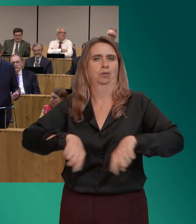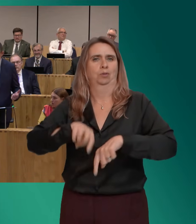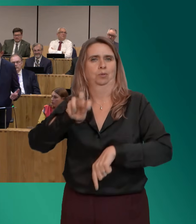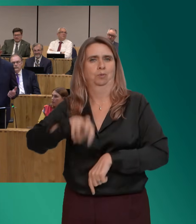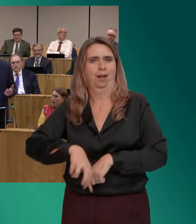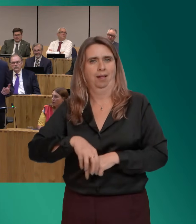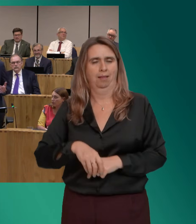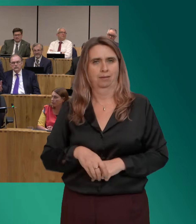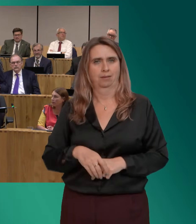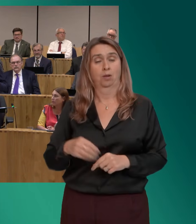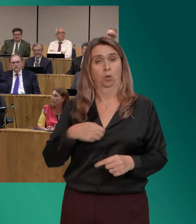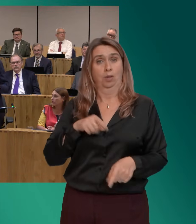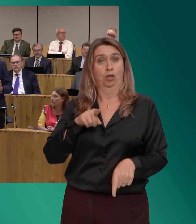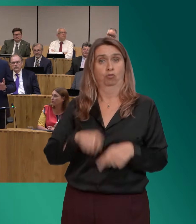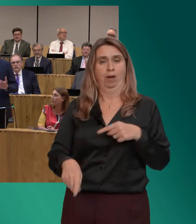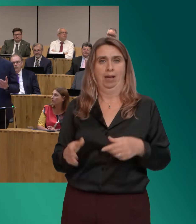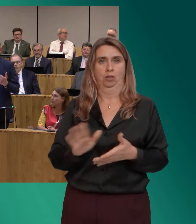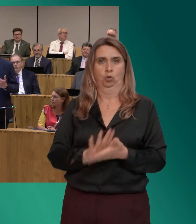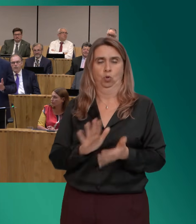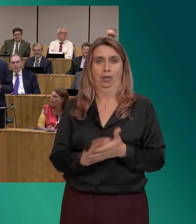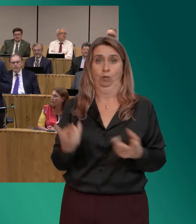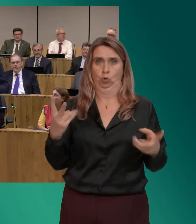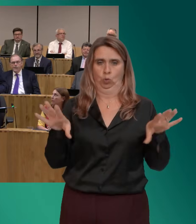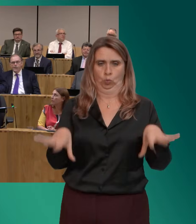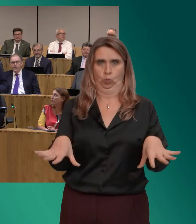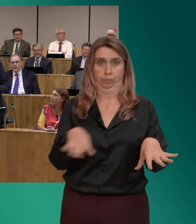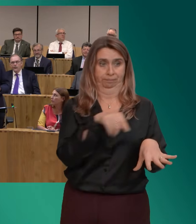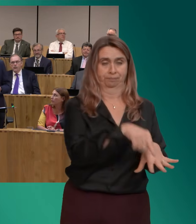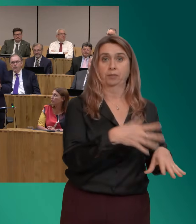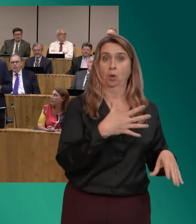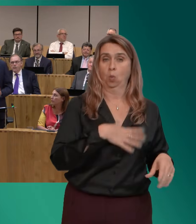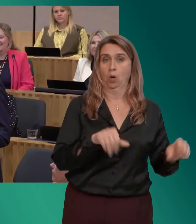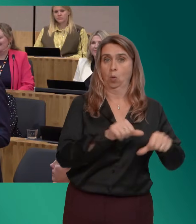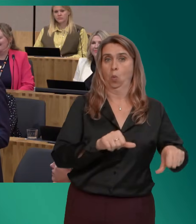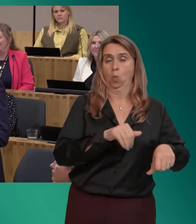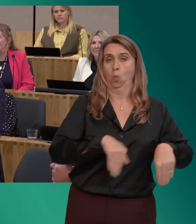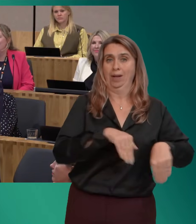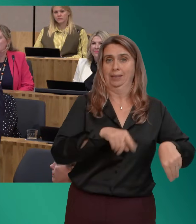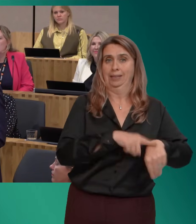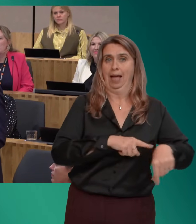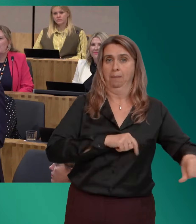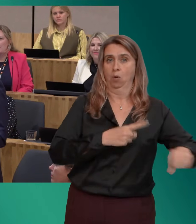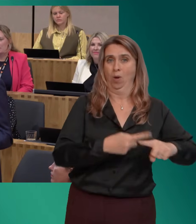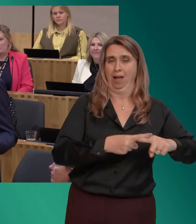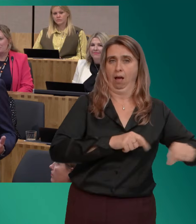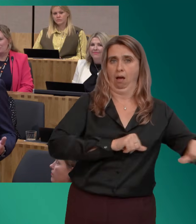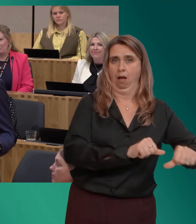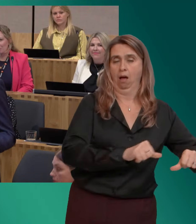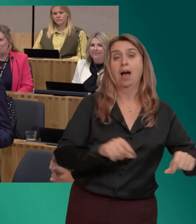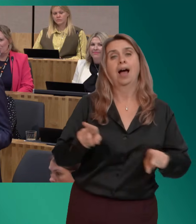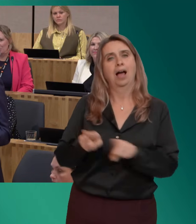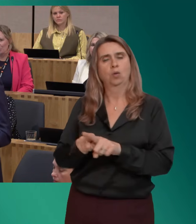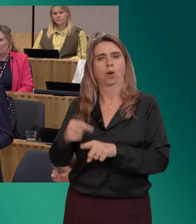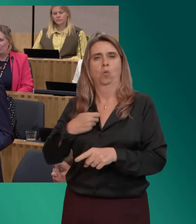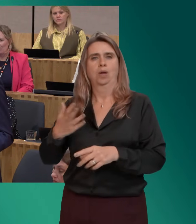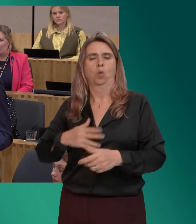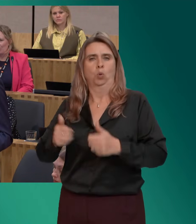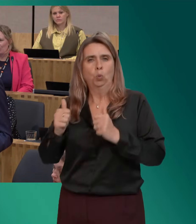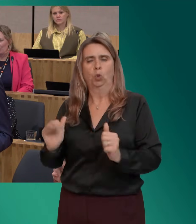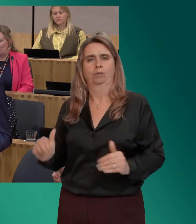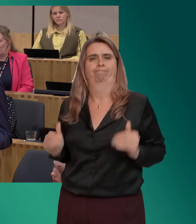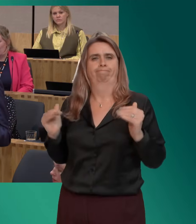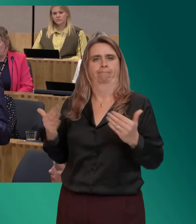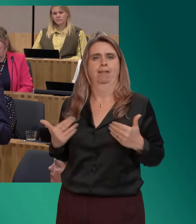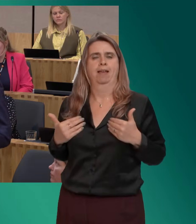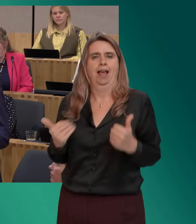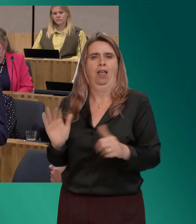to what we're trying to do. We want to cut waiting lists in the short term, and we want to build a sustainable health and care service for the